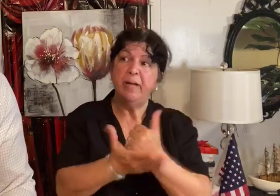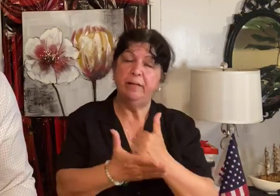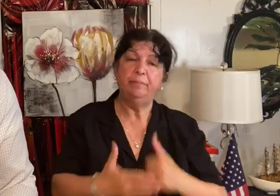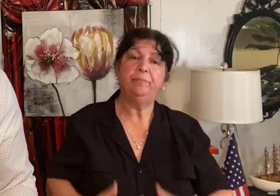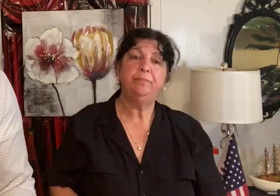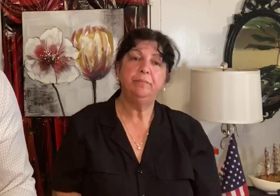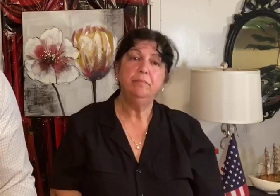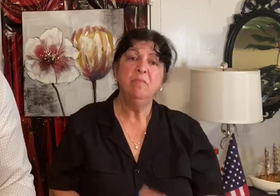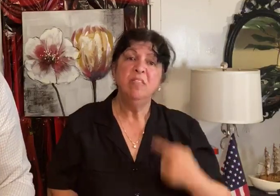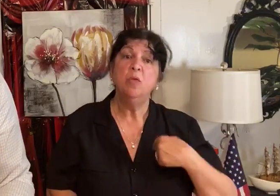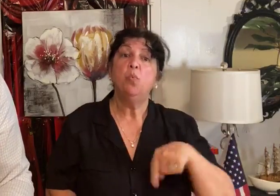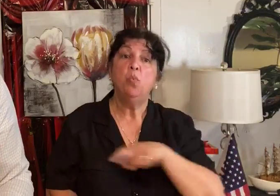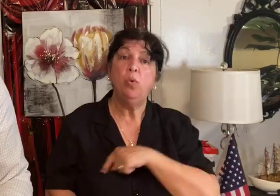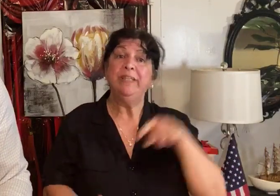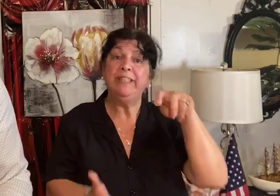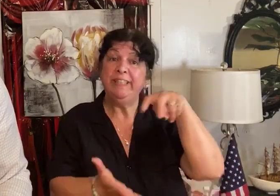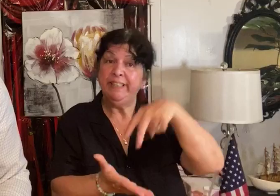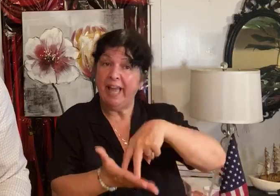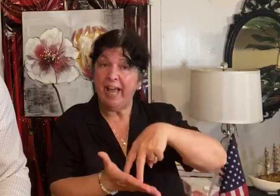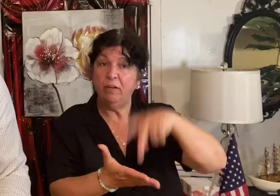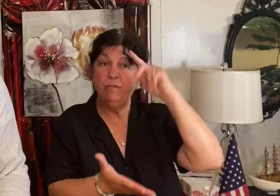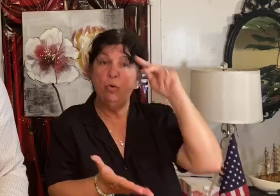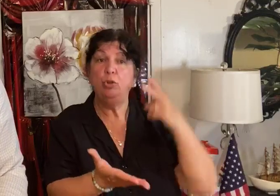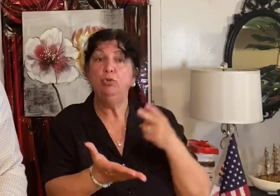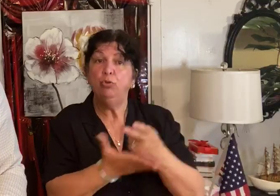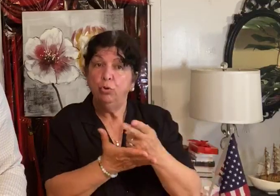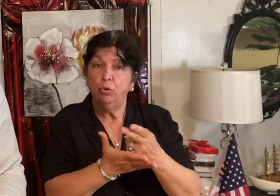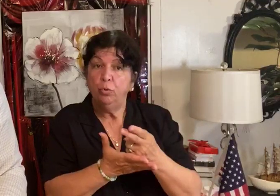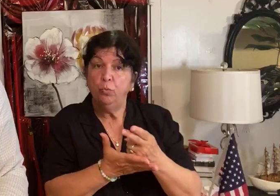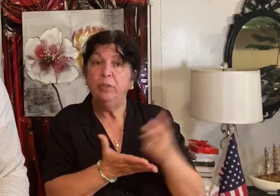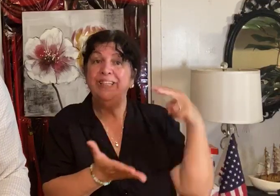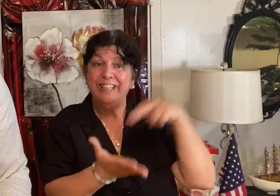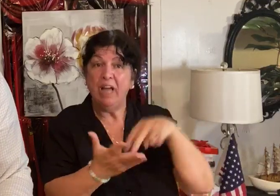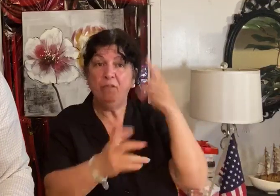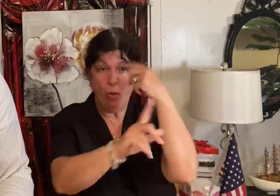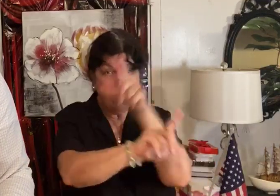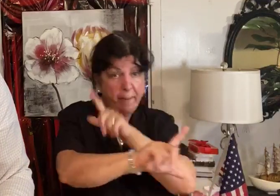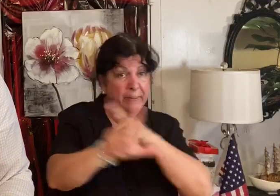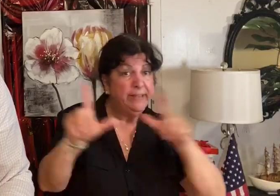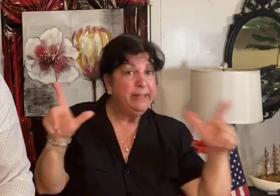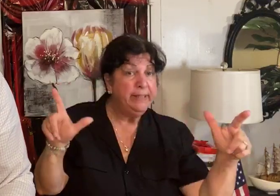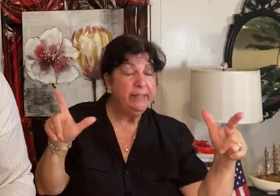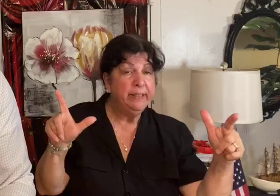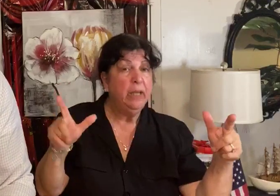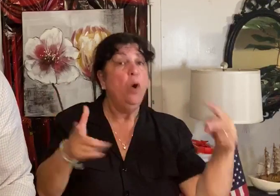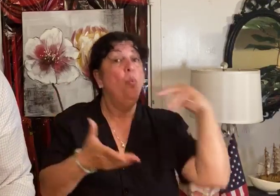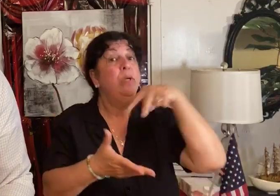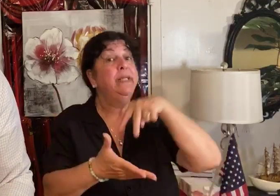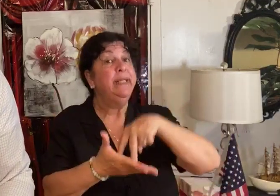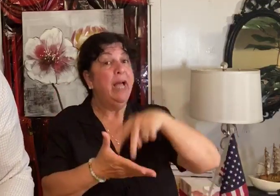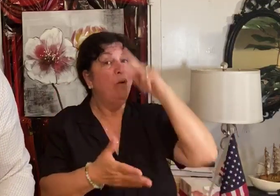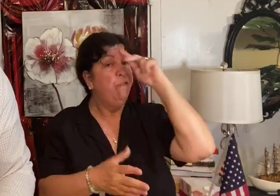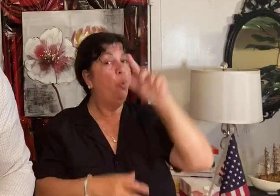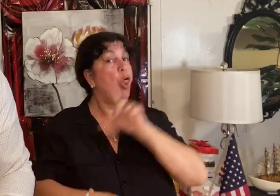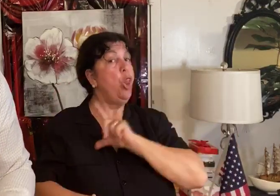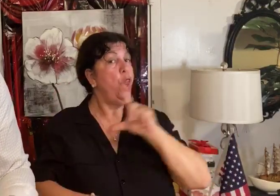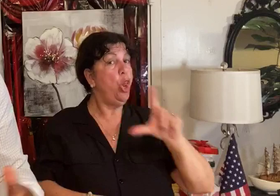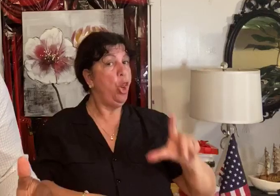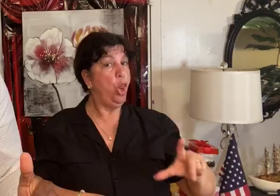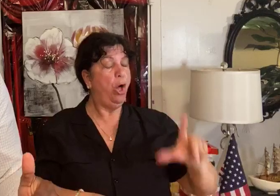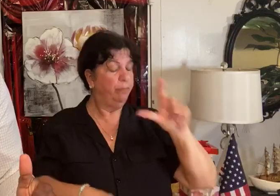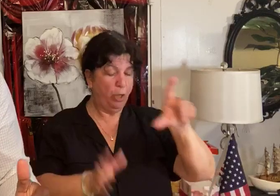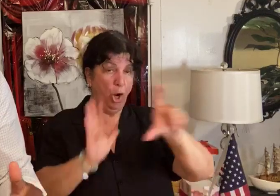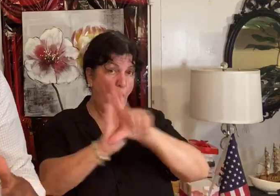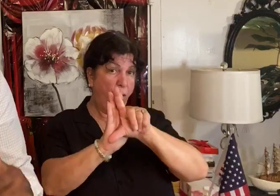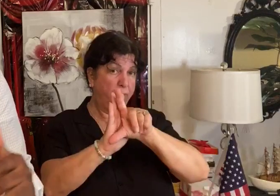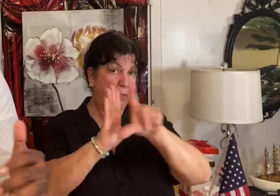Amen. We stand for truth, we stand for liberty, and we stand for law and order. When